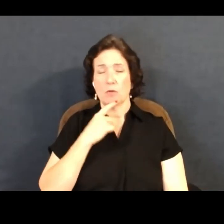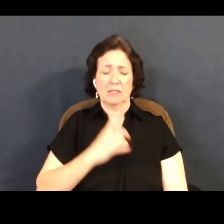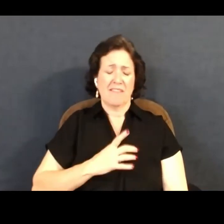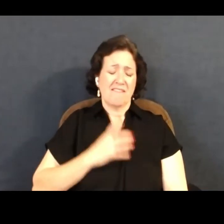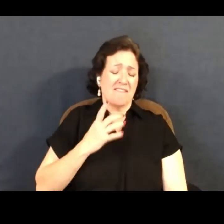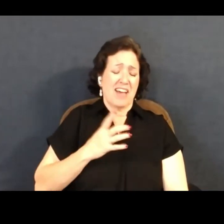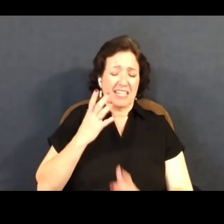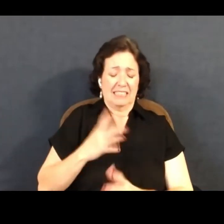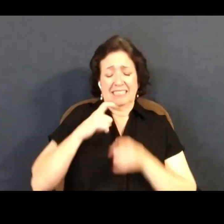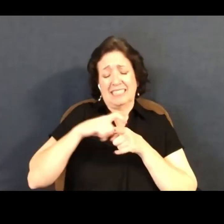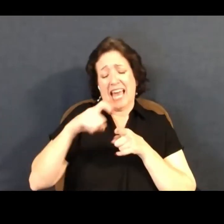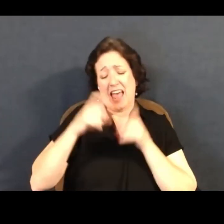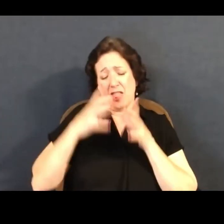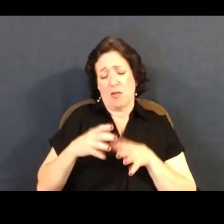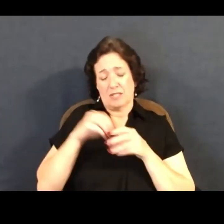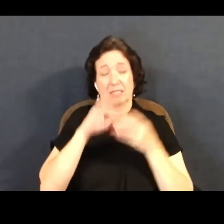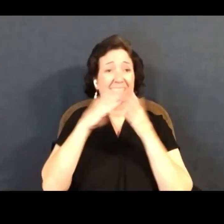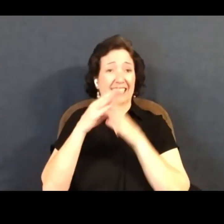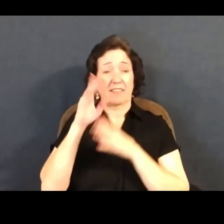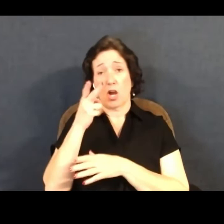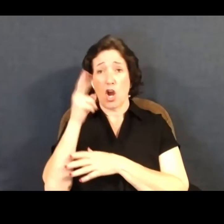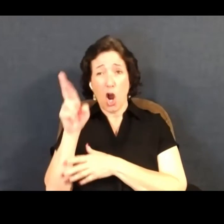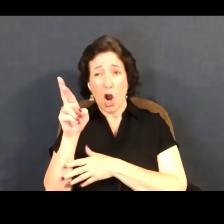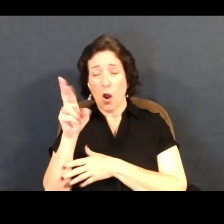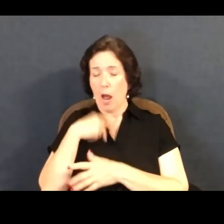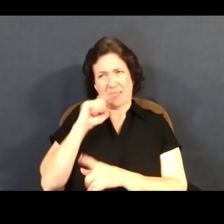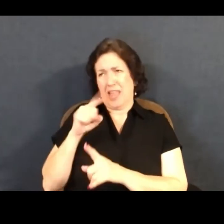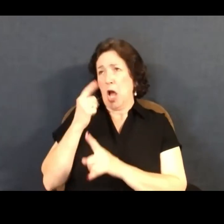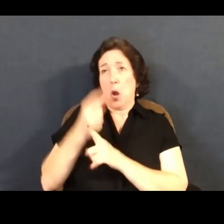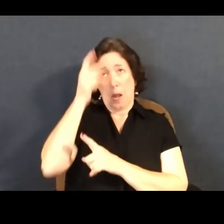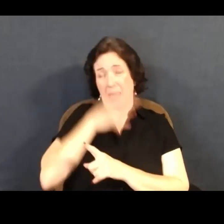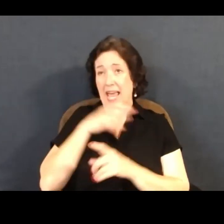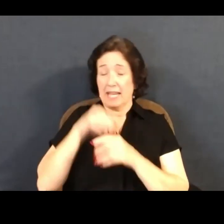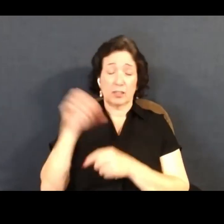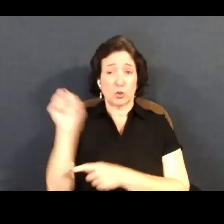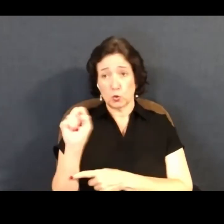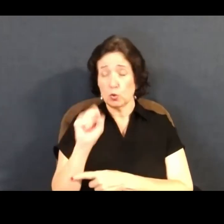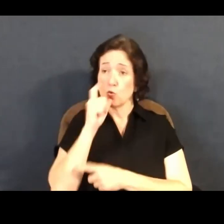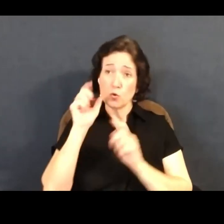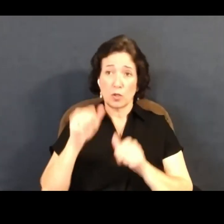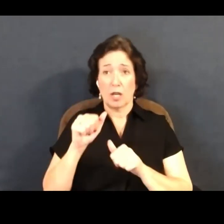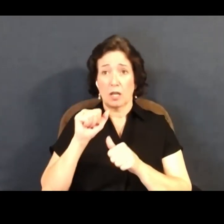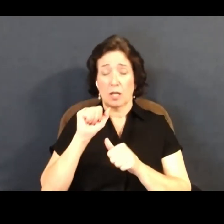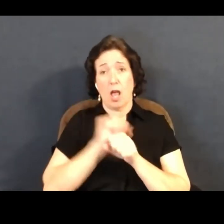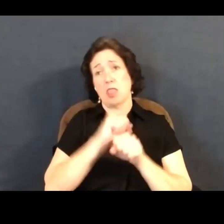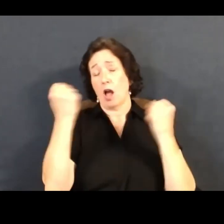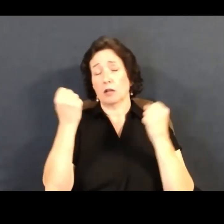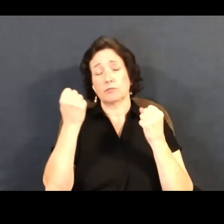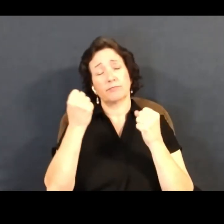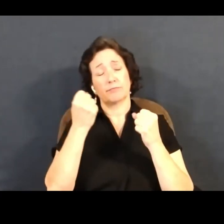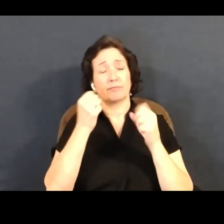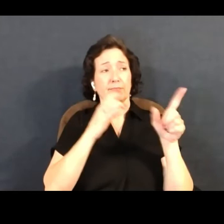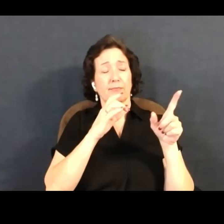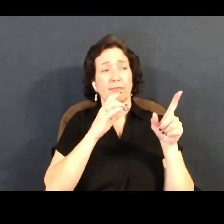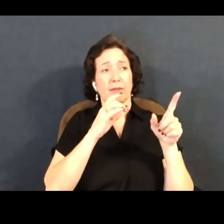finest tailor in the city of Ur. I was the only man in Susa that could unlock the princess's lips